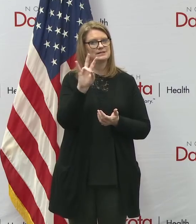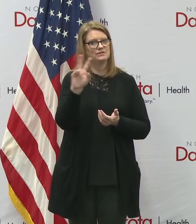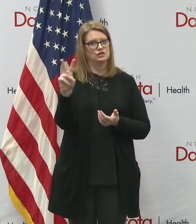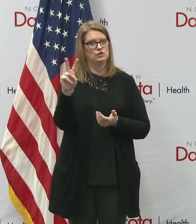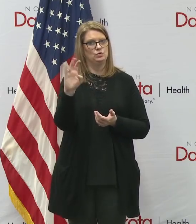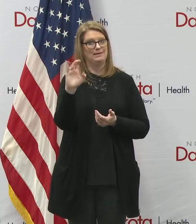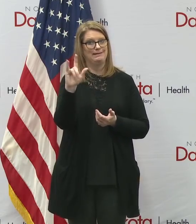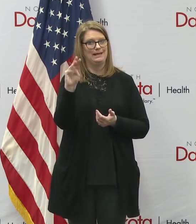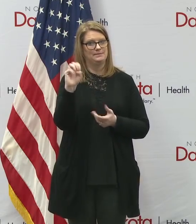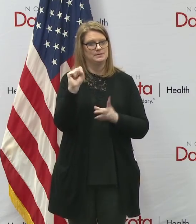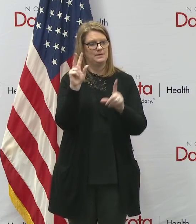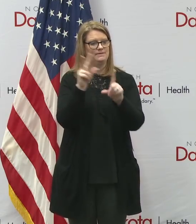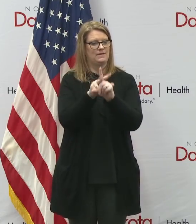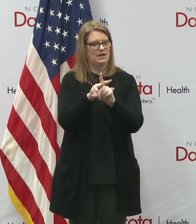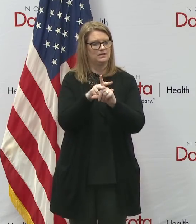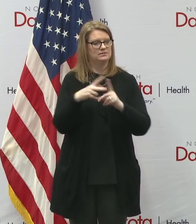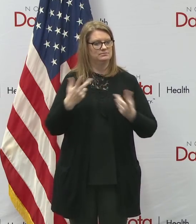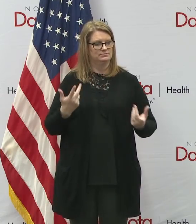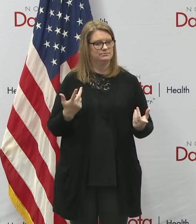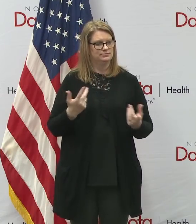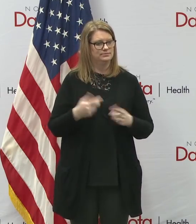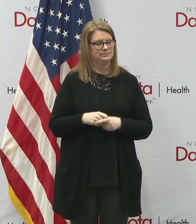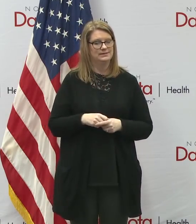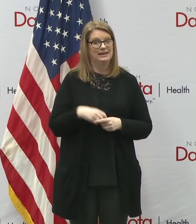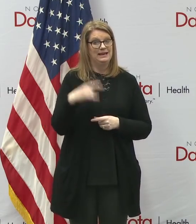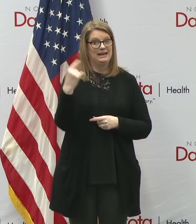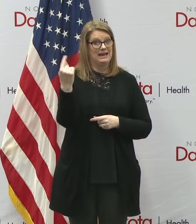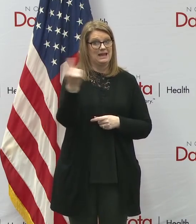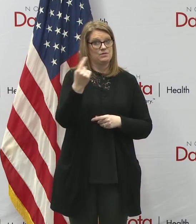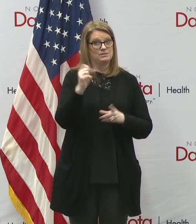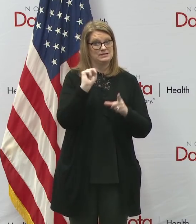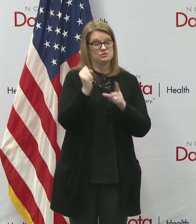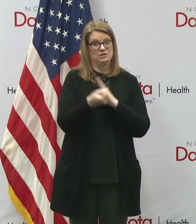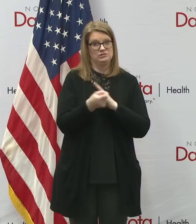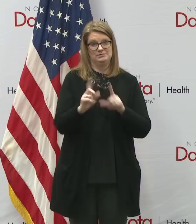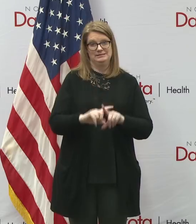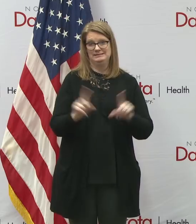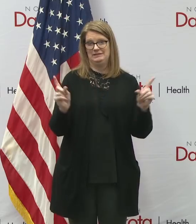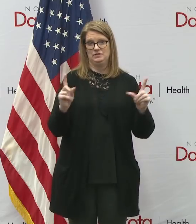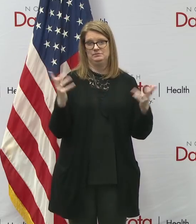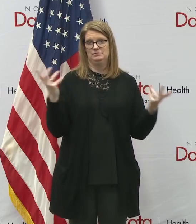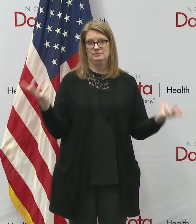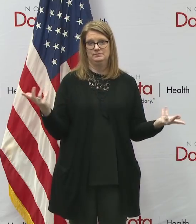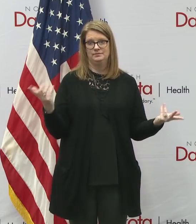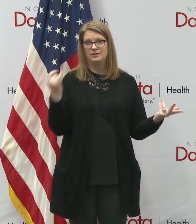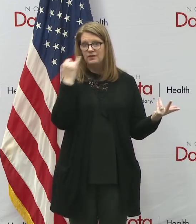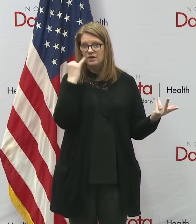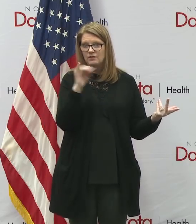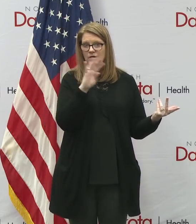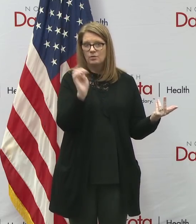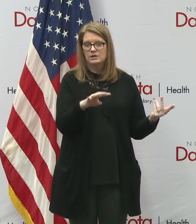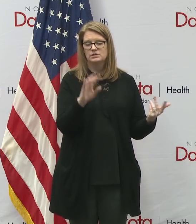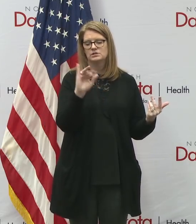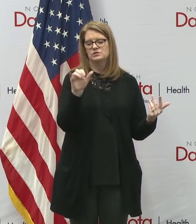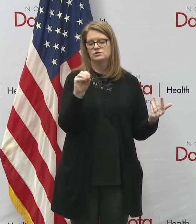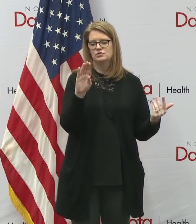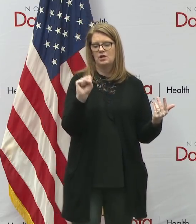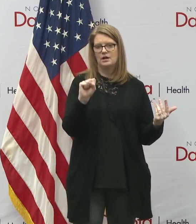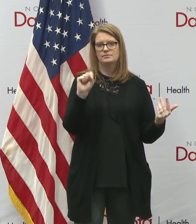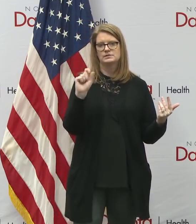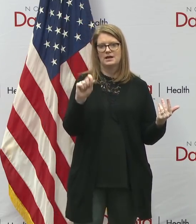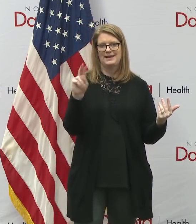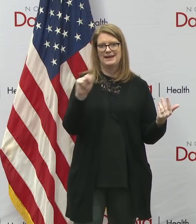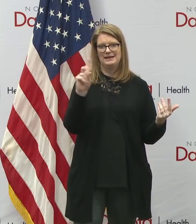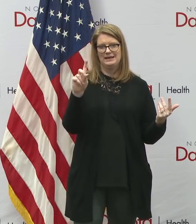17,972 claims have been filed. And again, everyone's situation is different. But if you've got questions, please go to